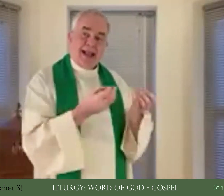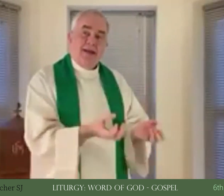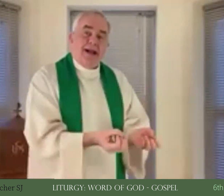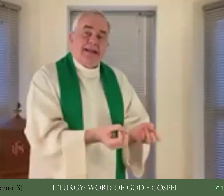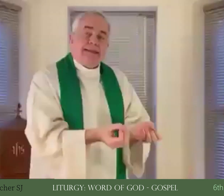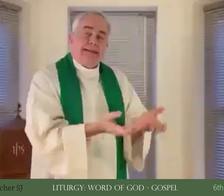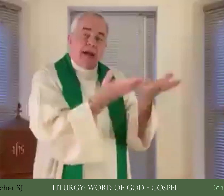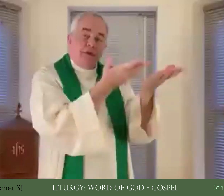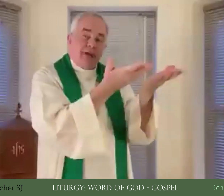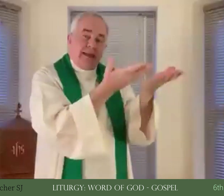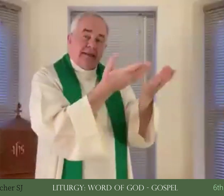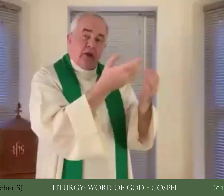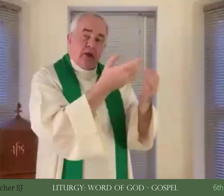Give a sacrifice to God."